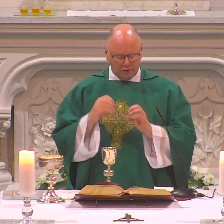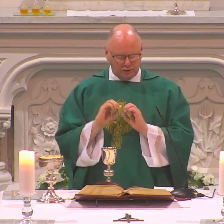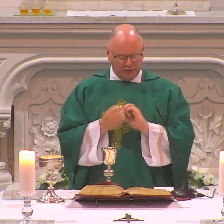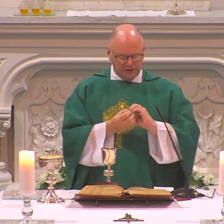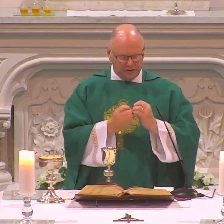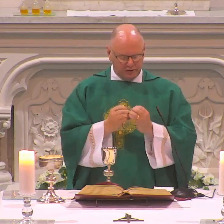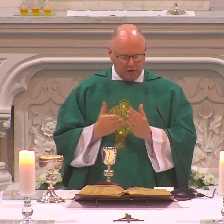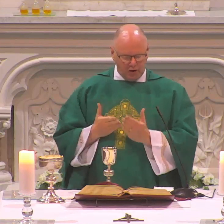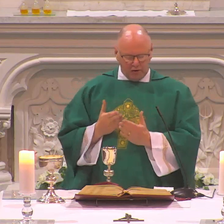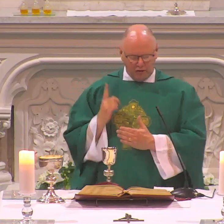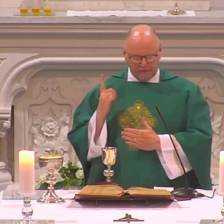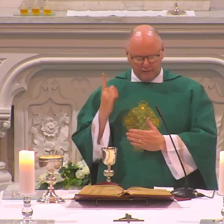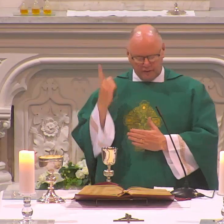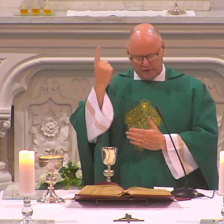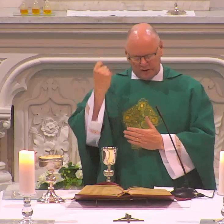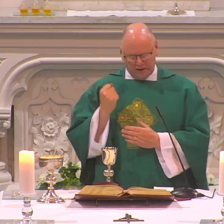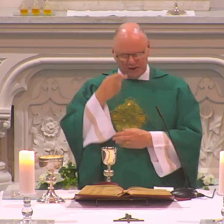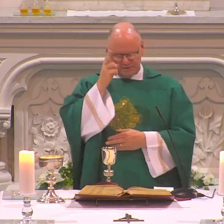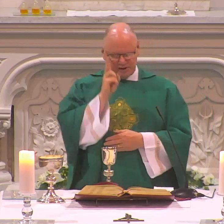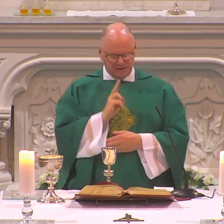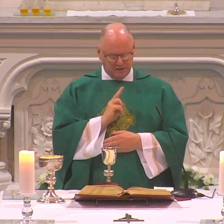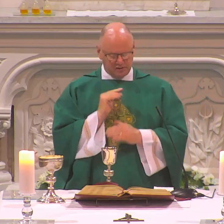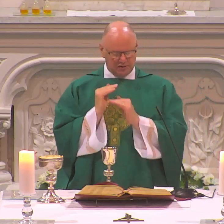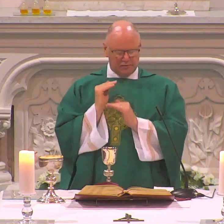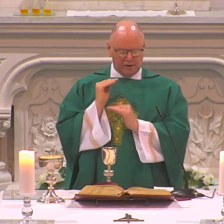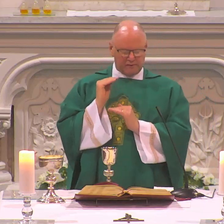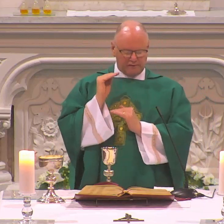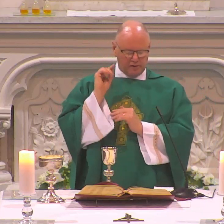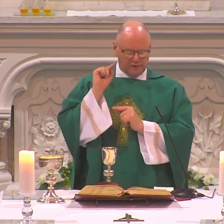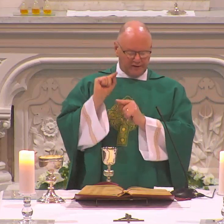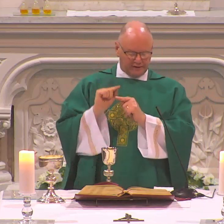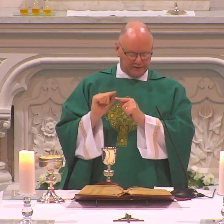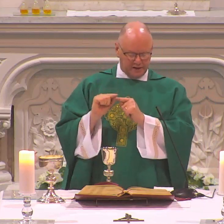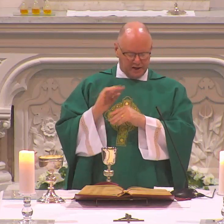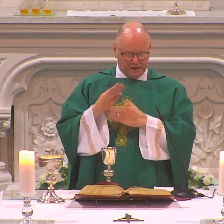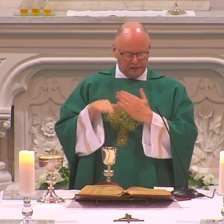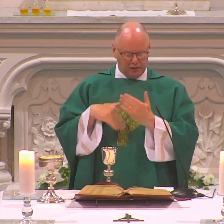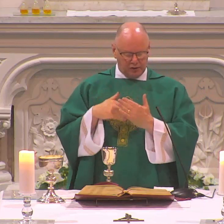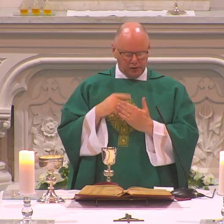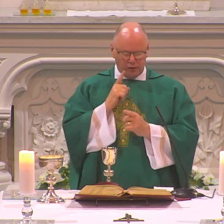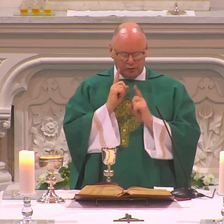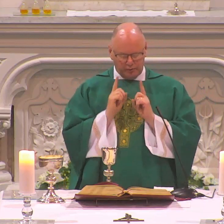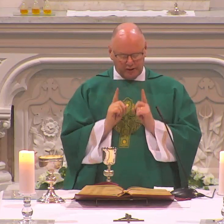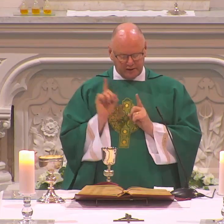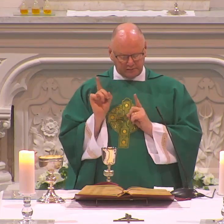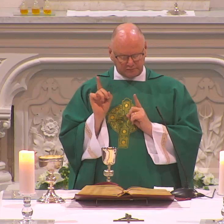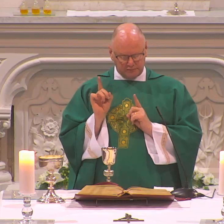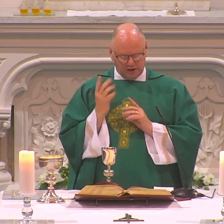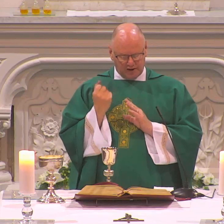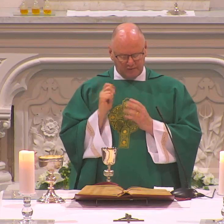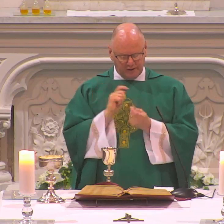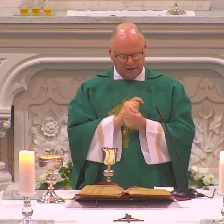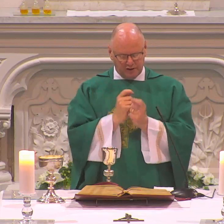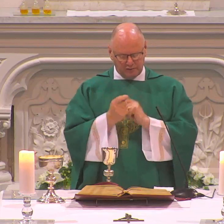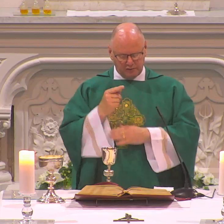all creation. Therefore, he has been exalted above all things, and all who obey him